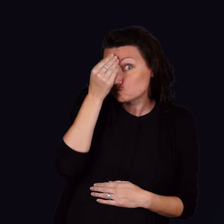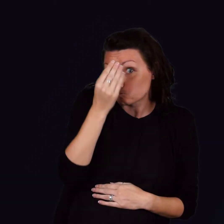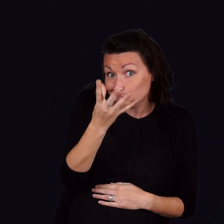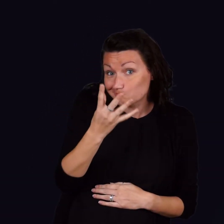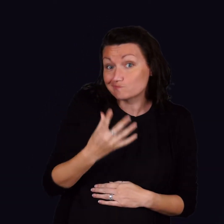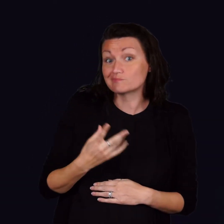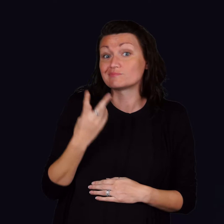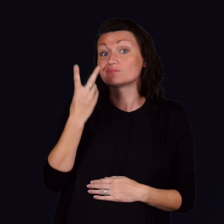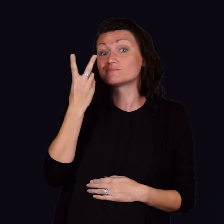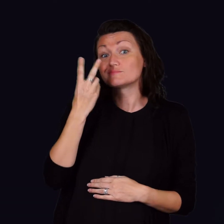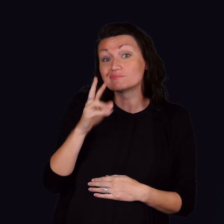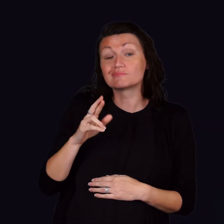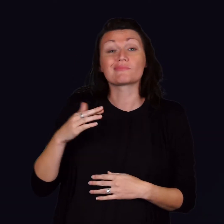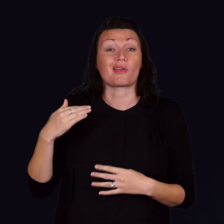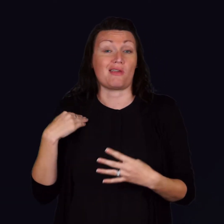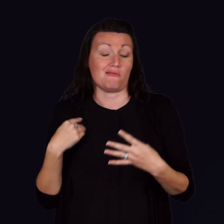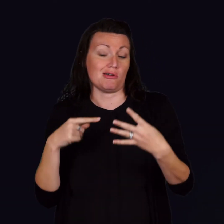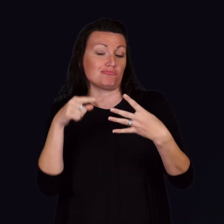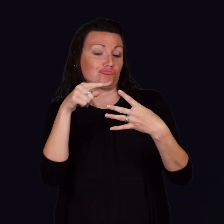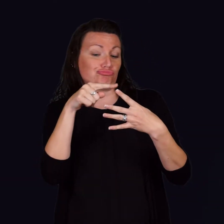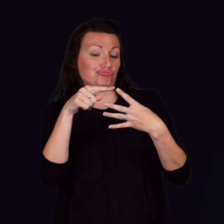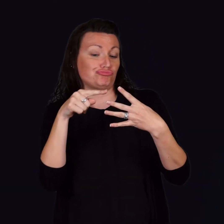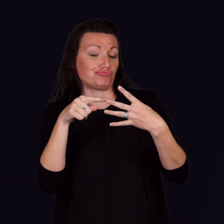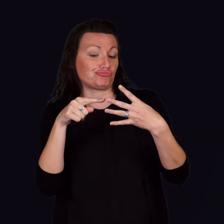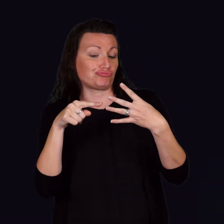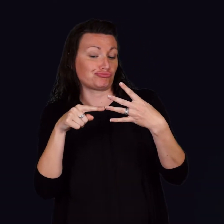There are 4 categories of service at VRS,